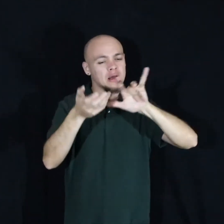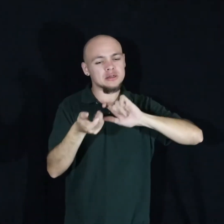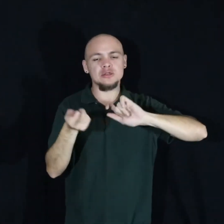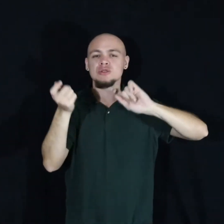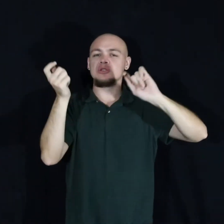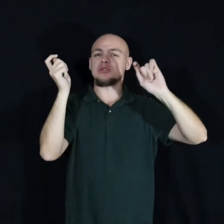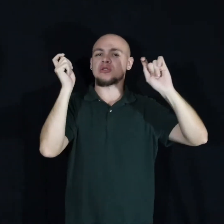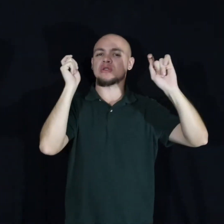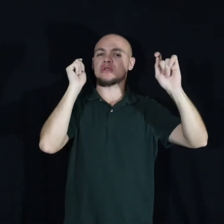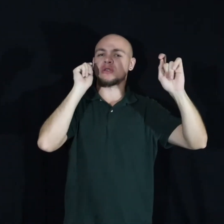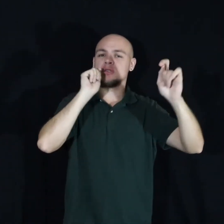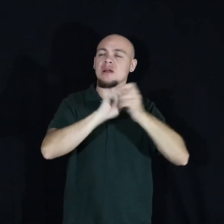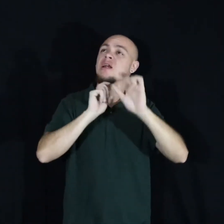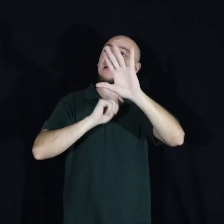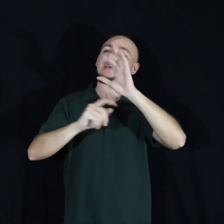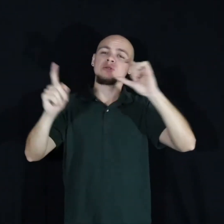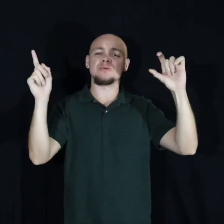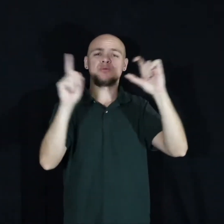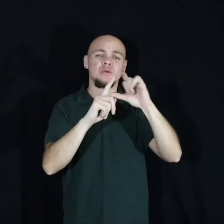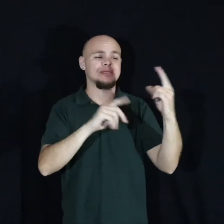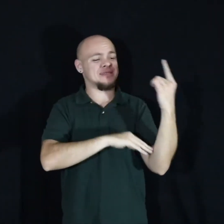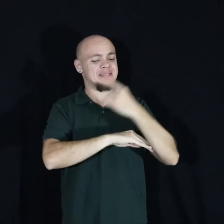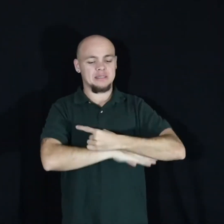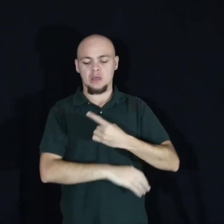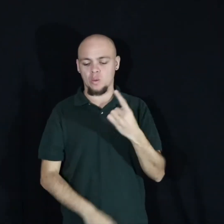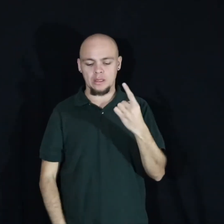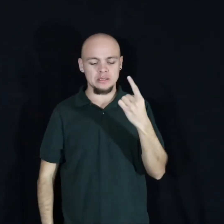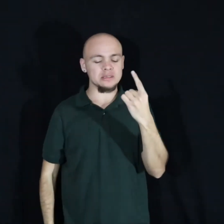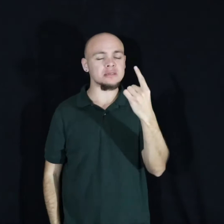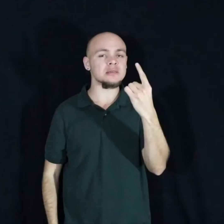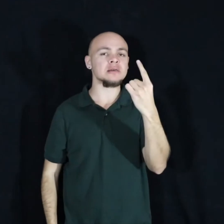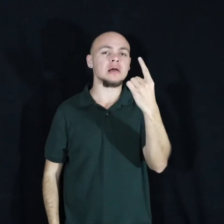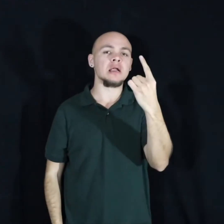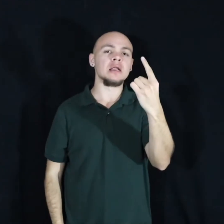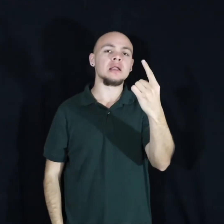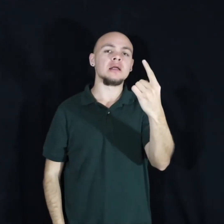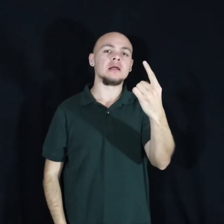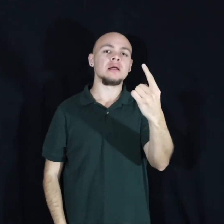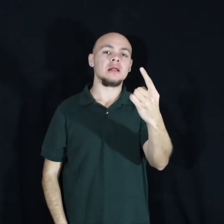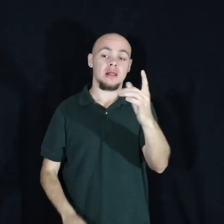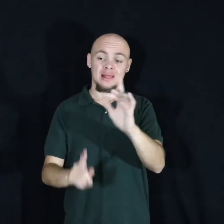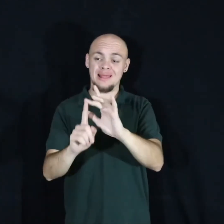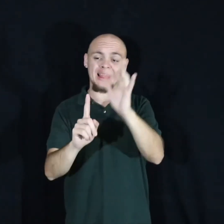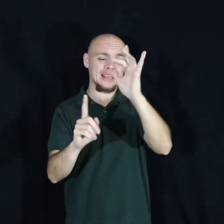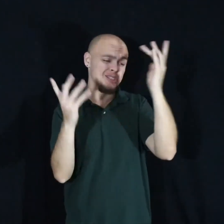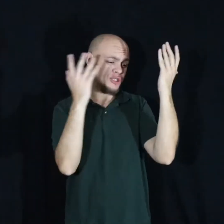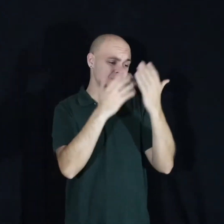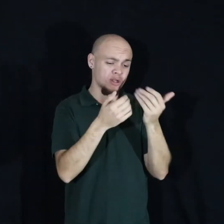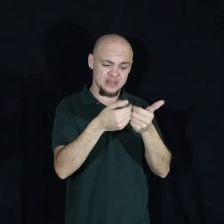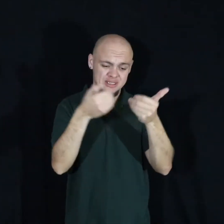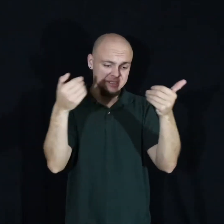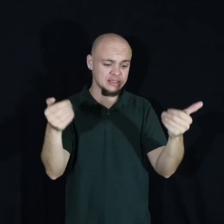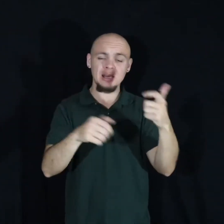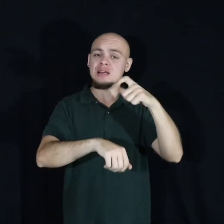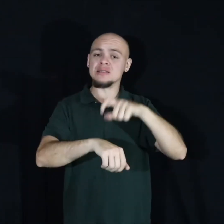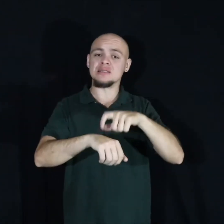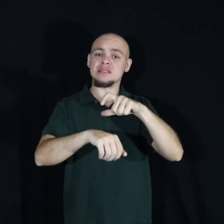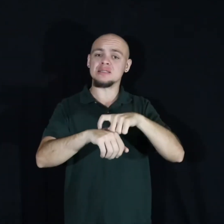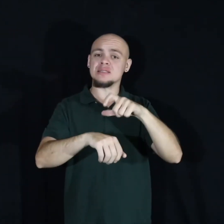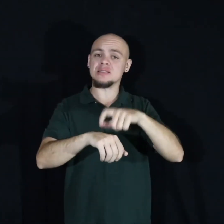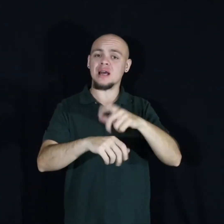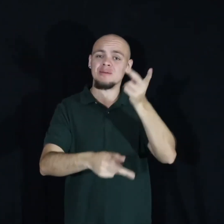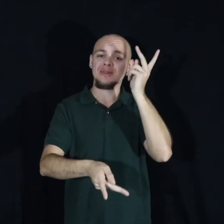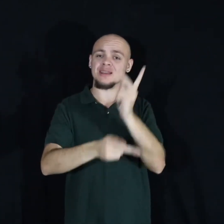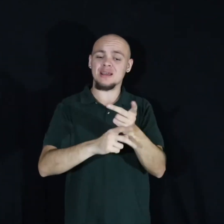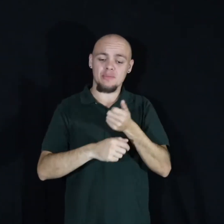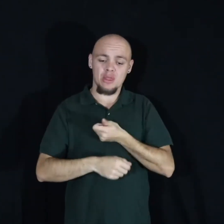cracked under the weight of his words, day one. He separated light from darkness, thus creating time that he could keep in his